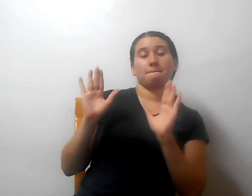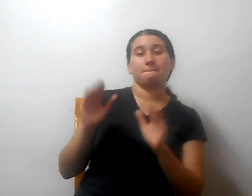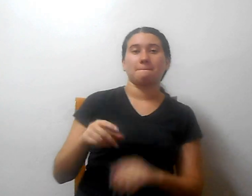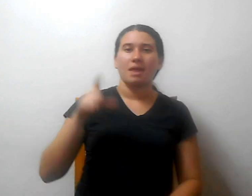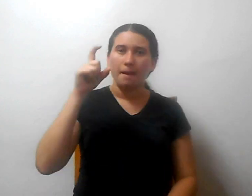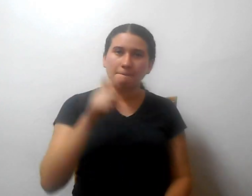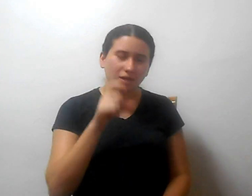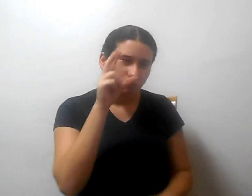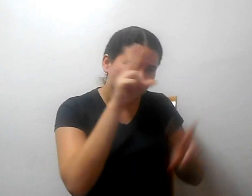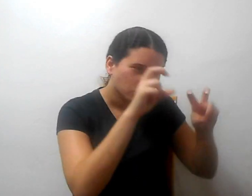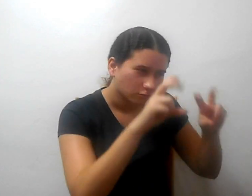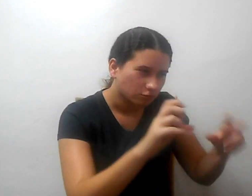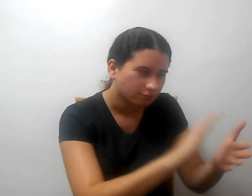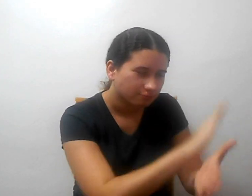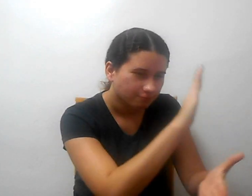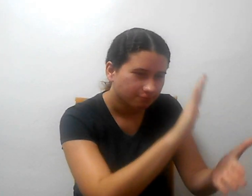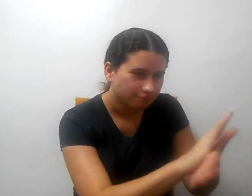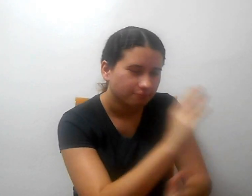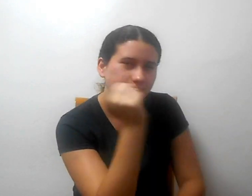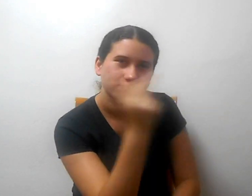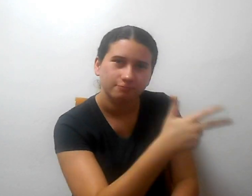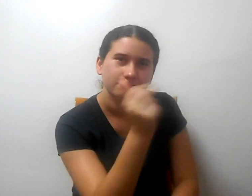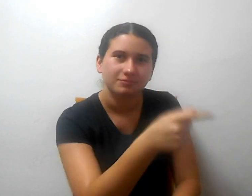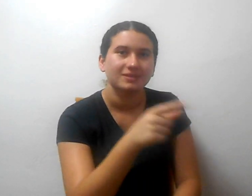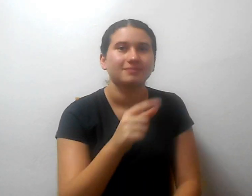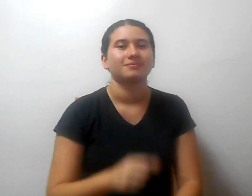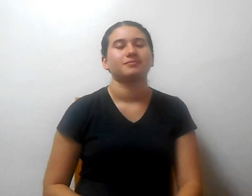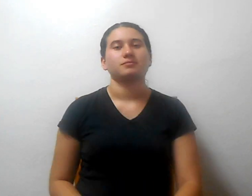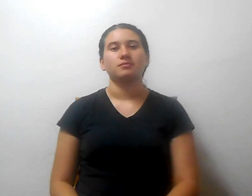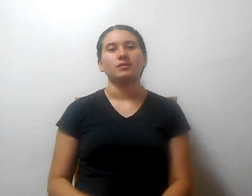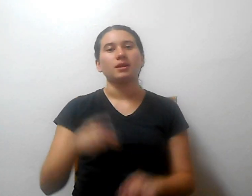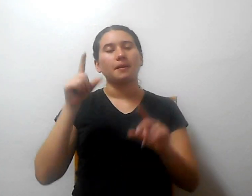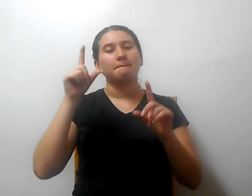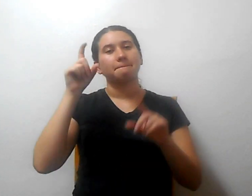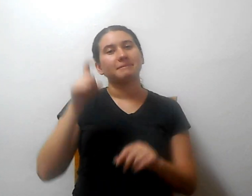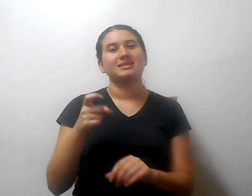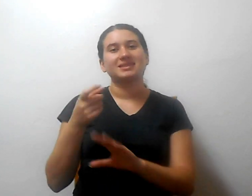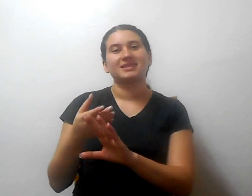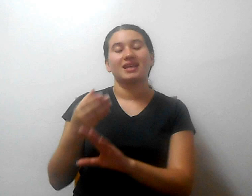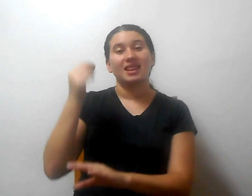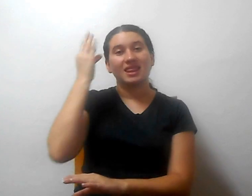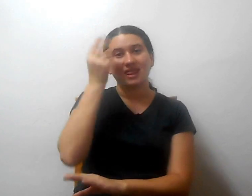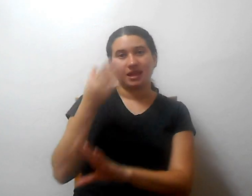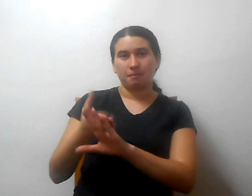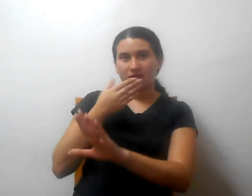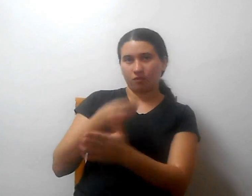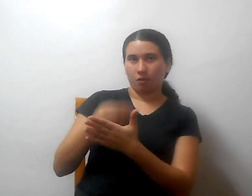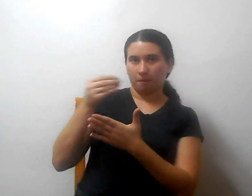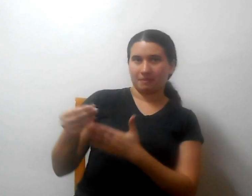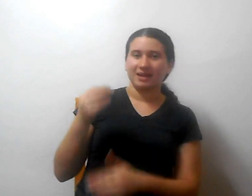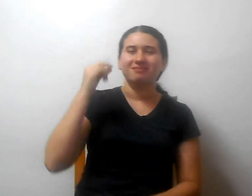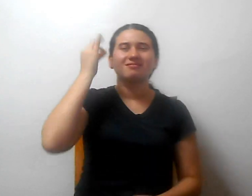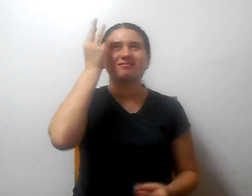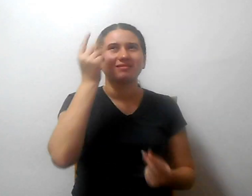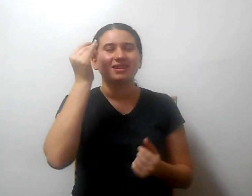got to learn to stem the inflow. We need to think before we buy. Ask ourselves, is that really going to make me